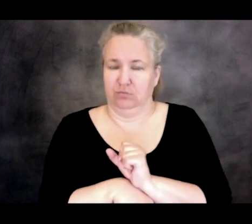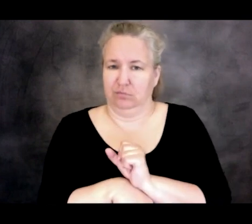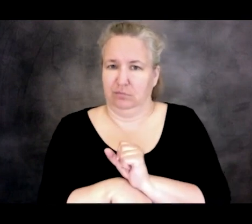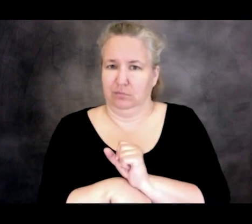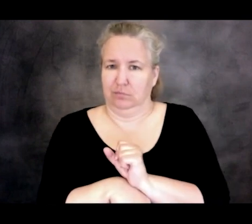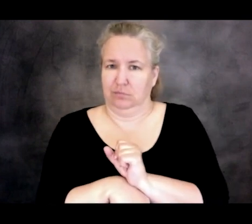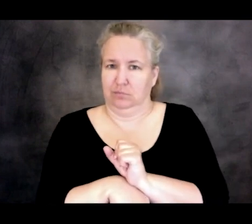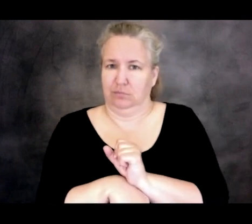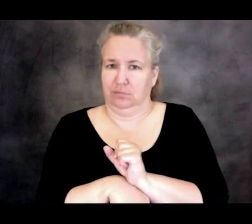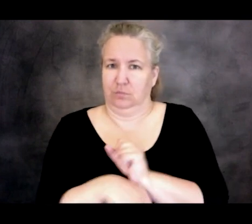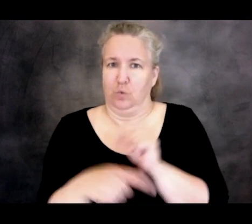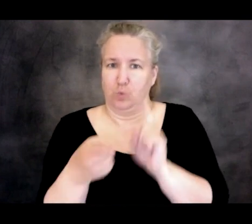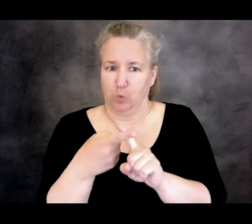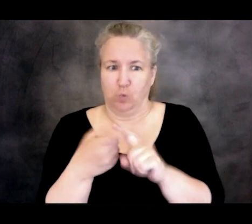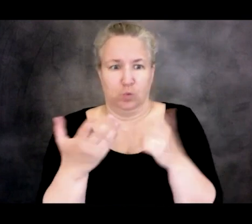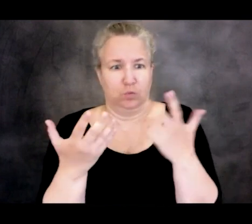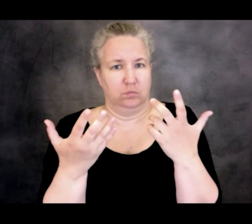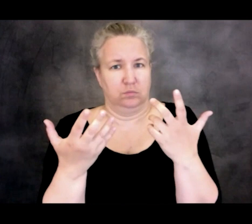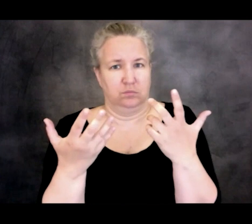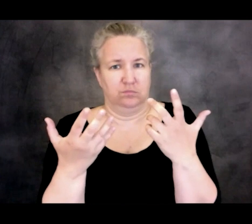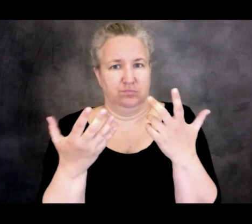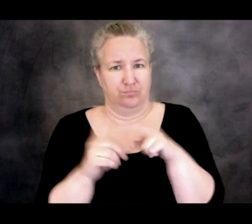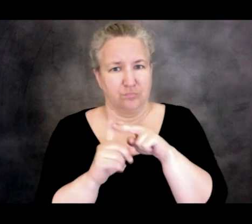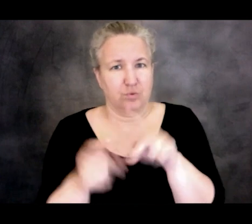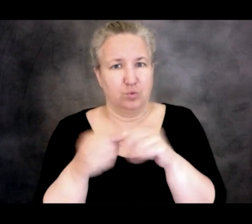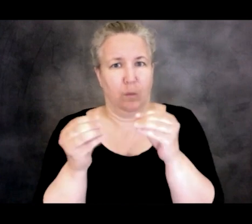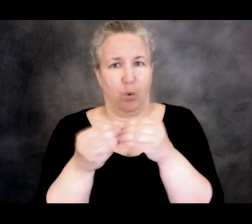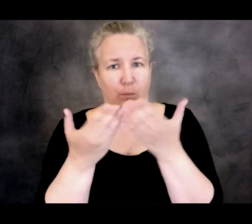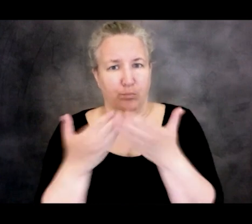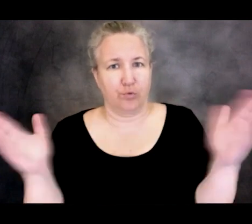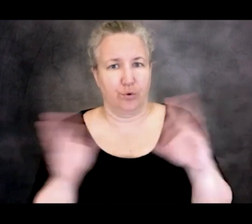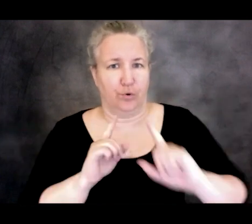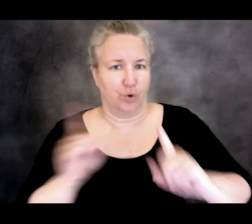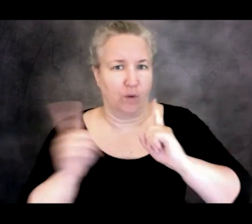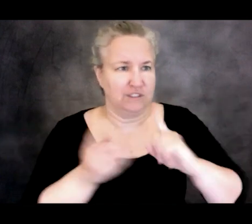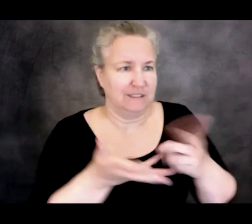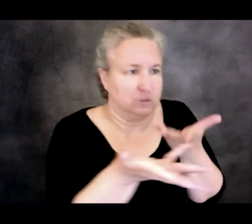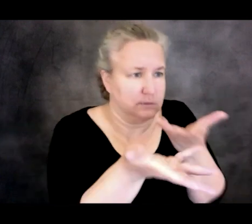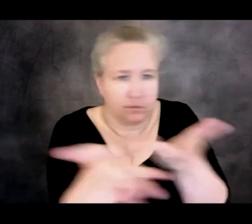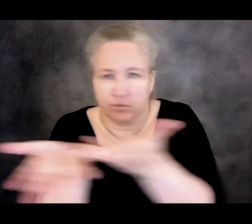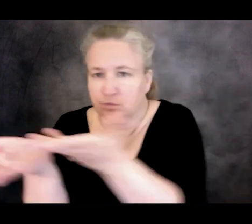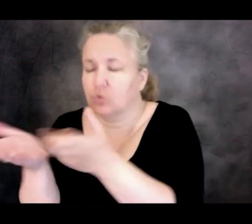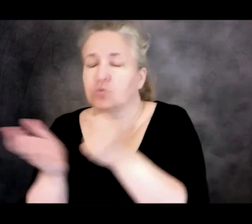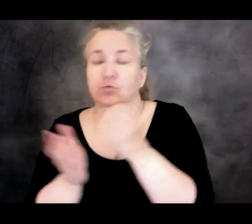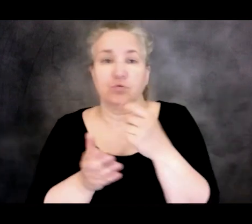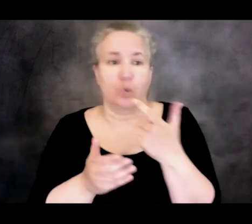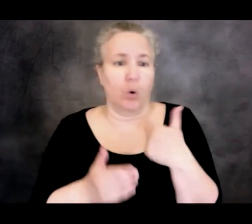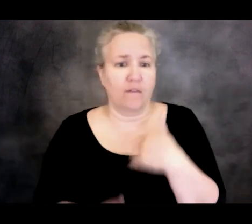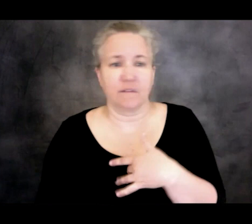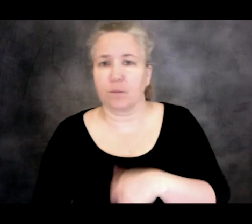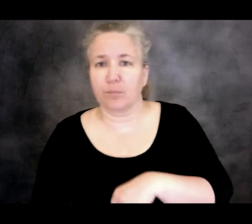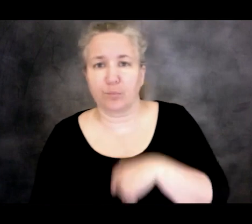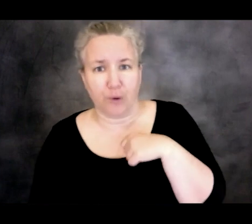to contribute in a broader conversation. And so I'm really proud